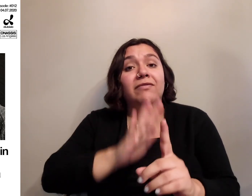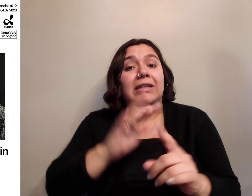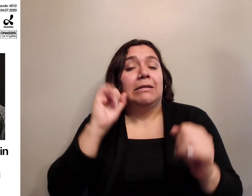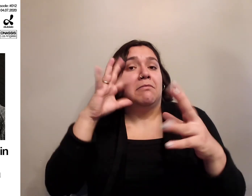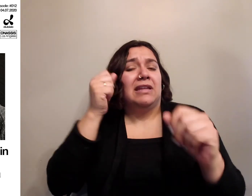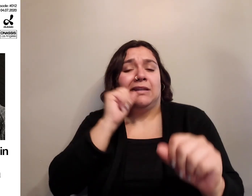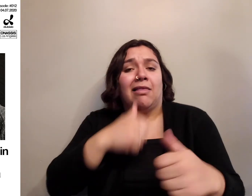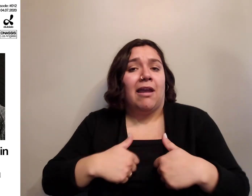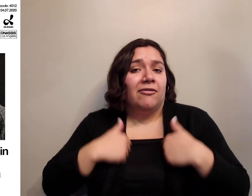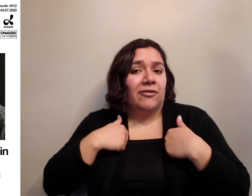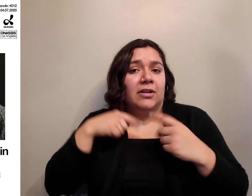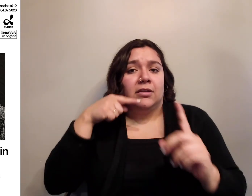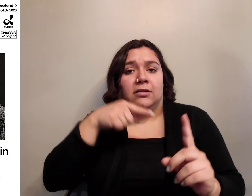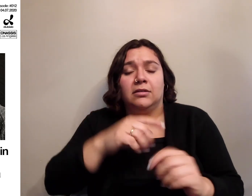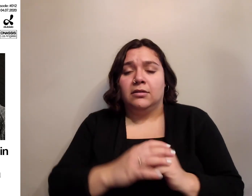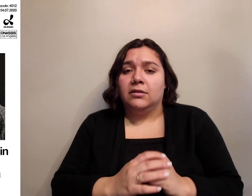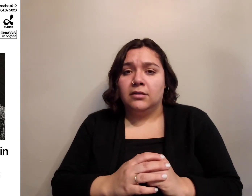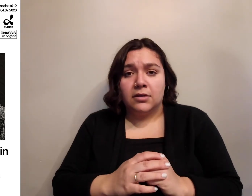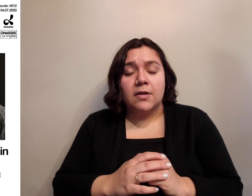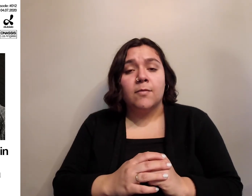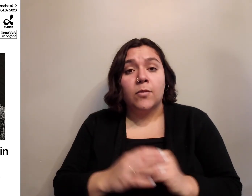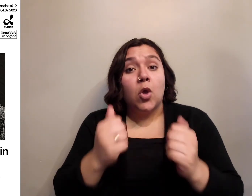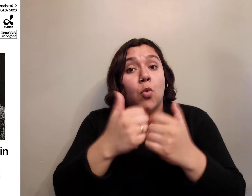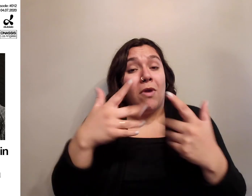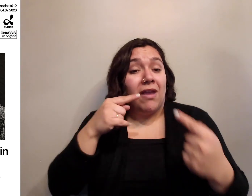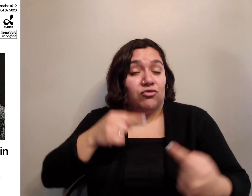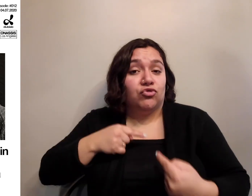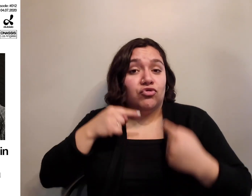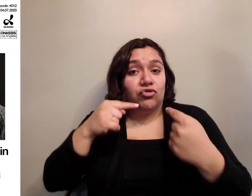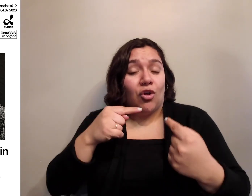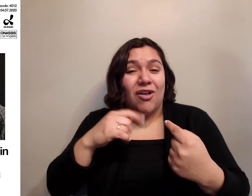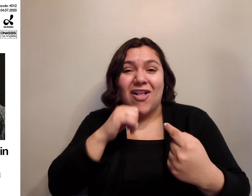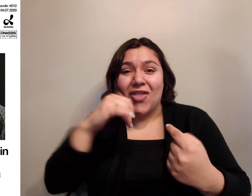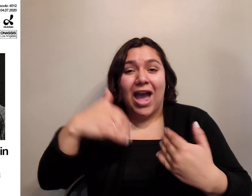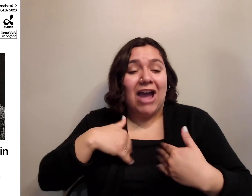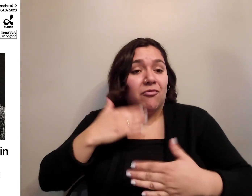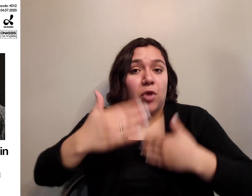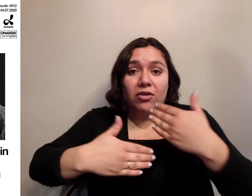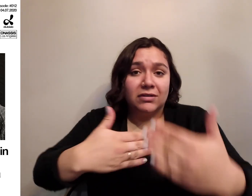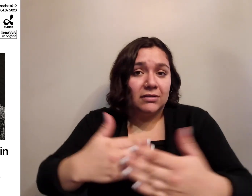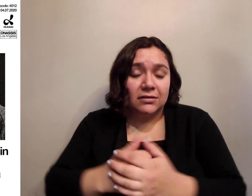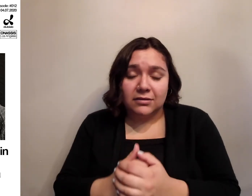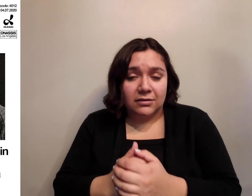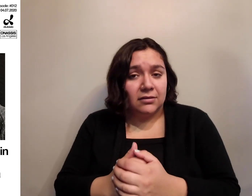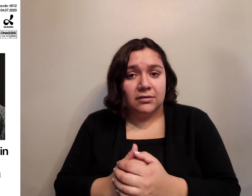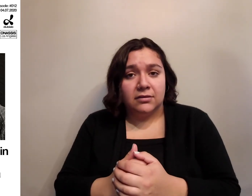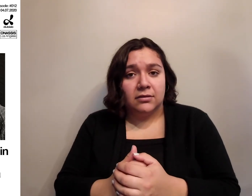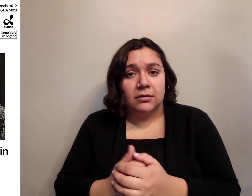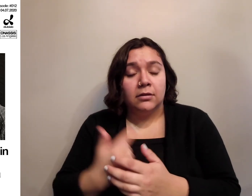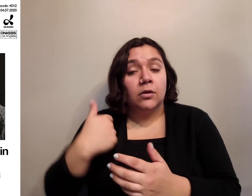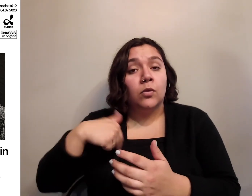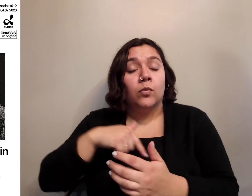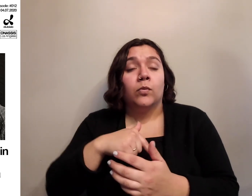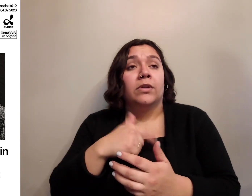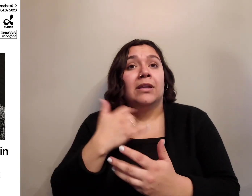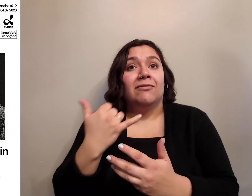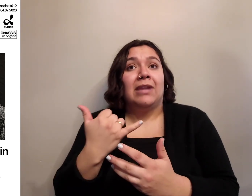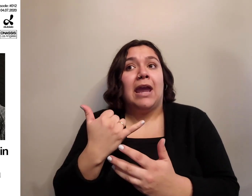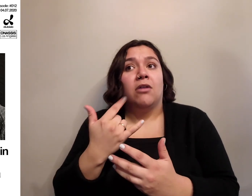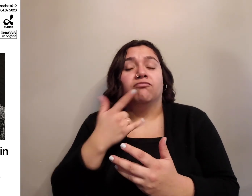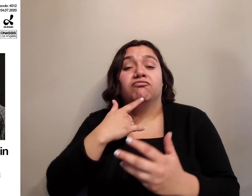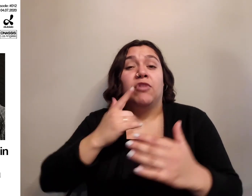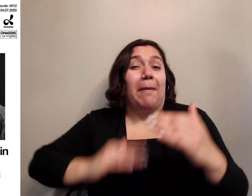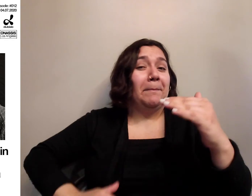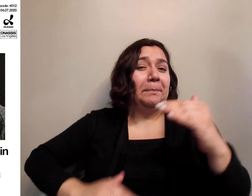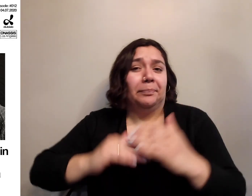life, is that without struggle, there is no progress. And we have reached the precipice